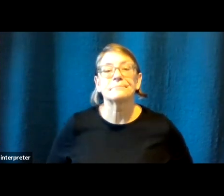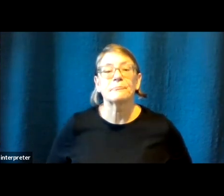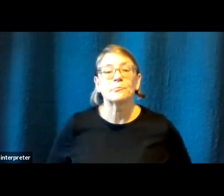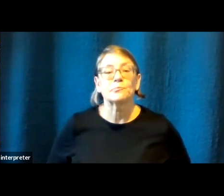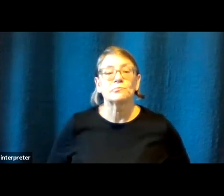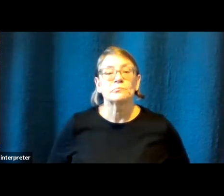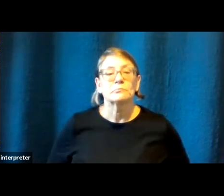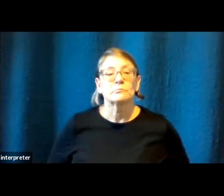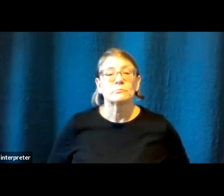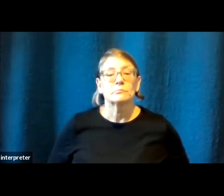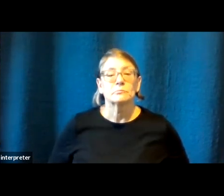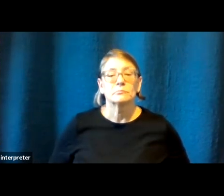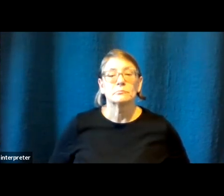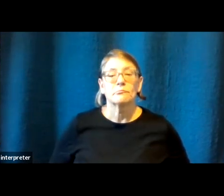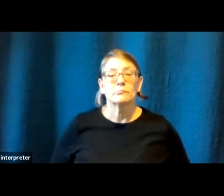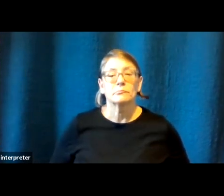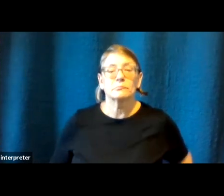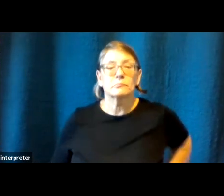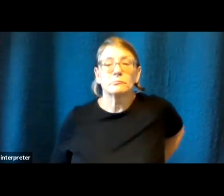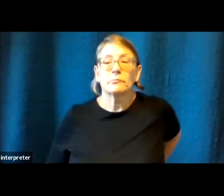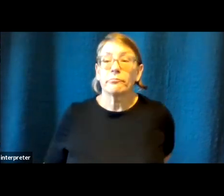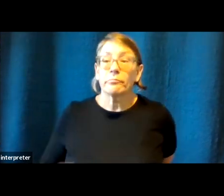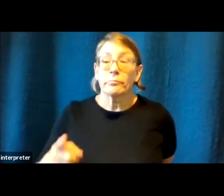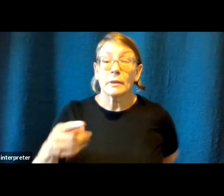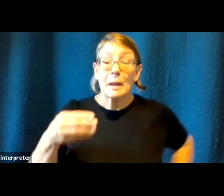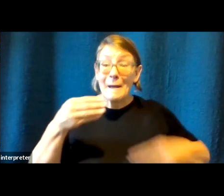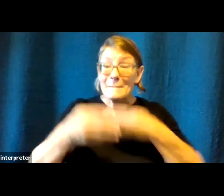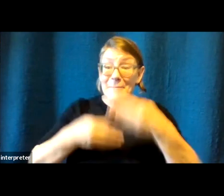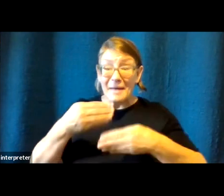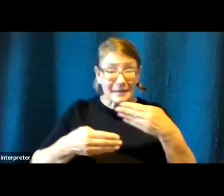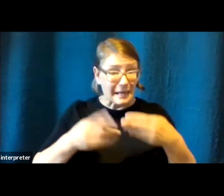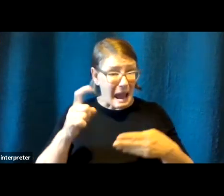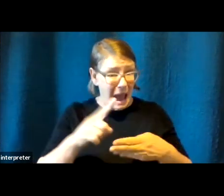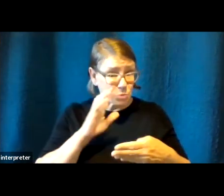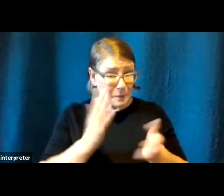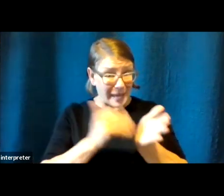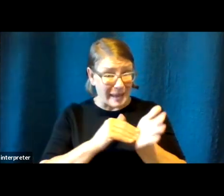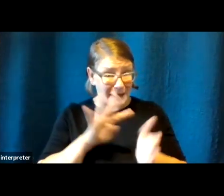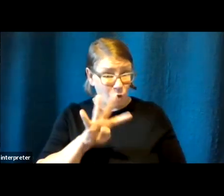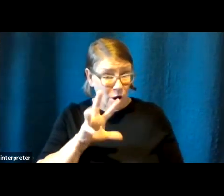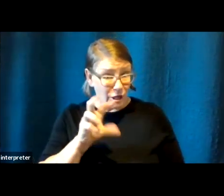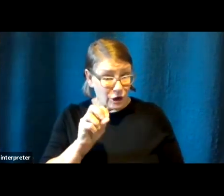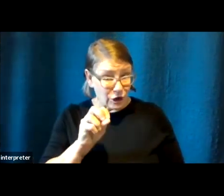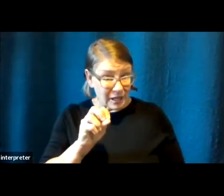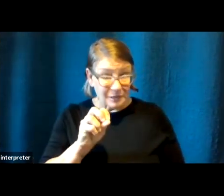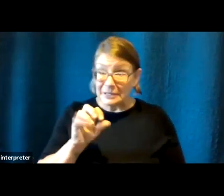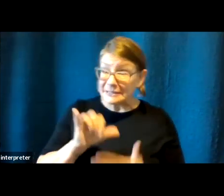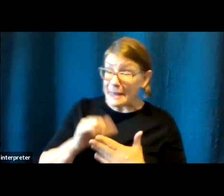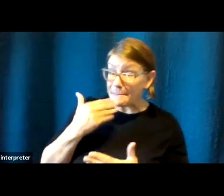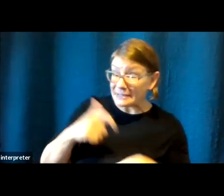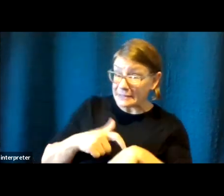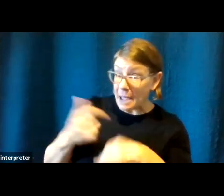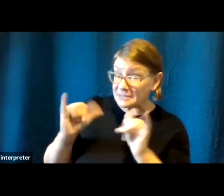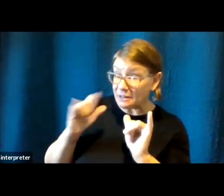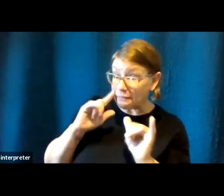be able to attend on the 9th. Would this again be at 4:30? Nancy, this is Bethany. Is that the best time still